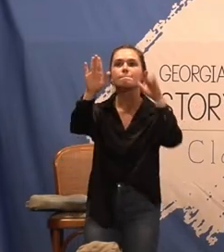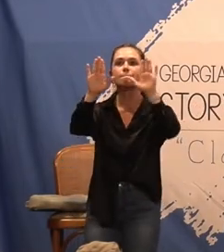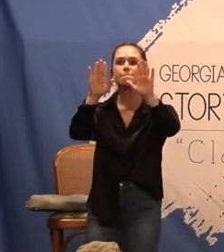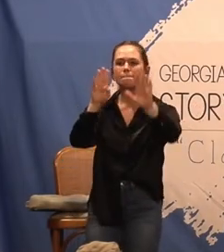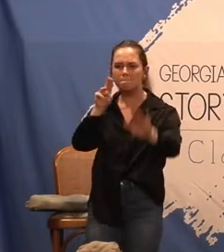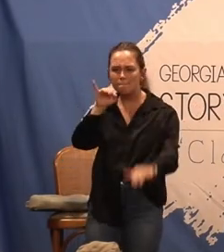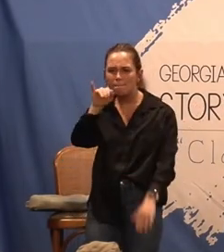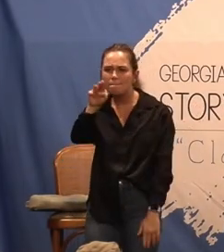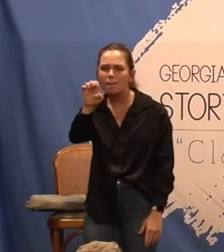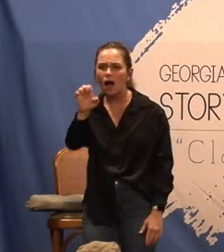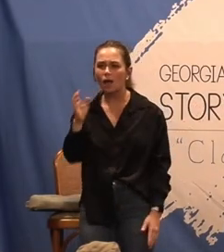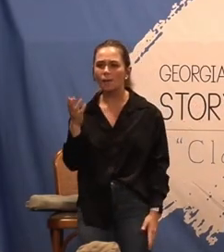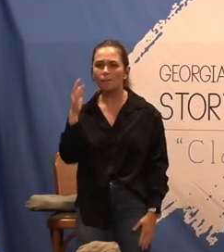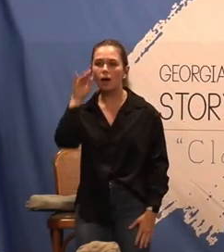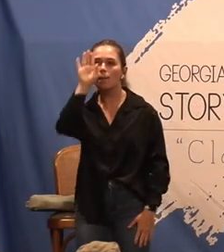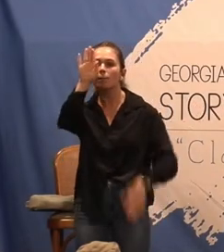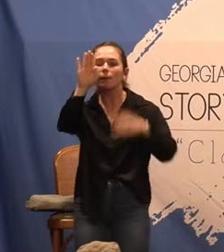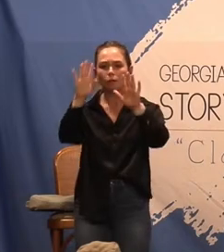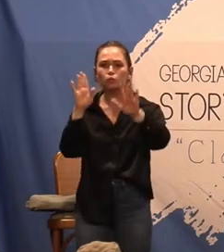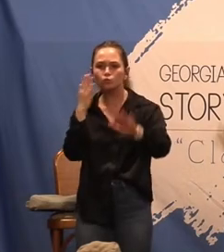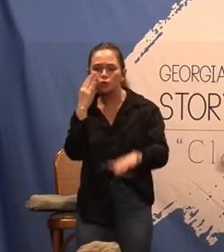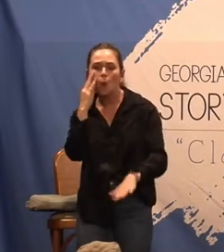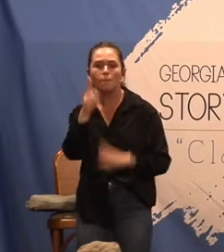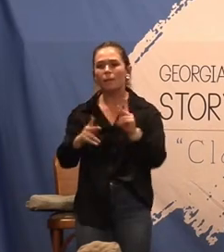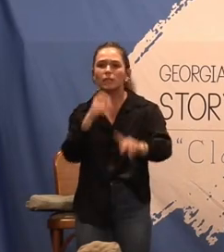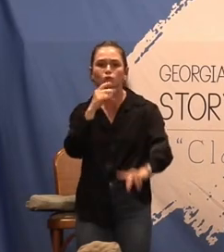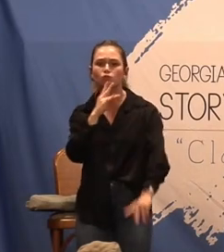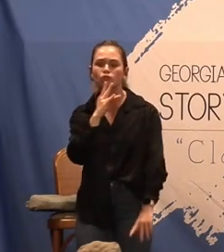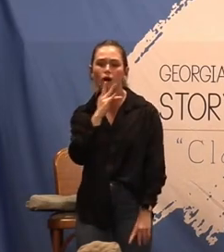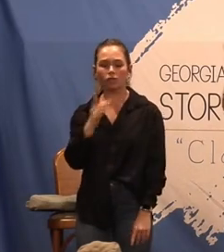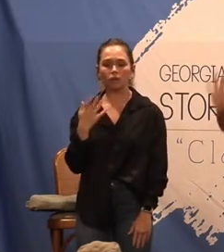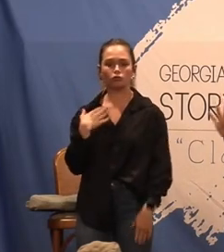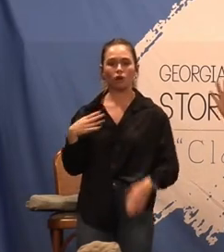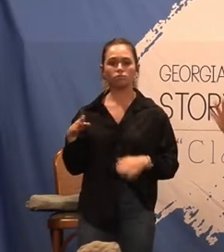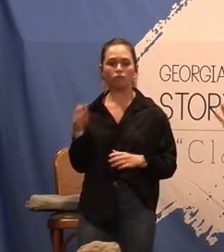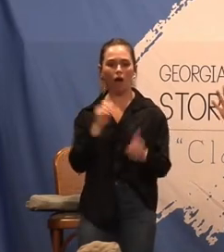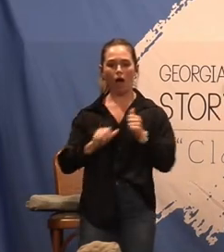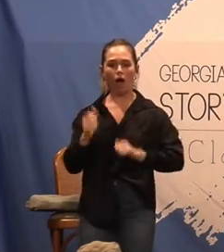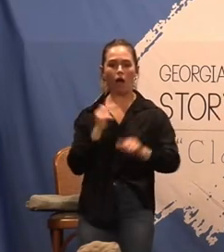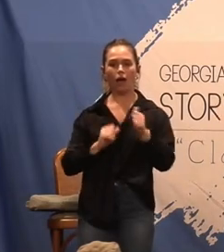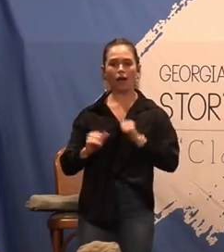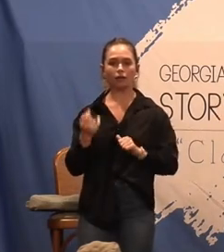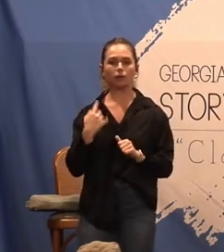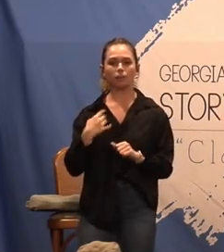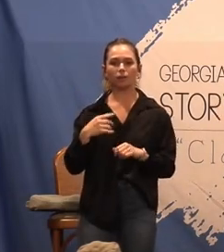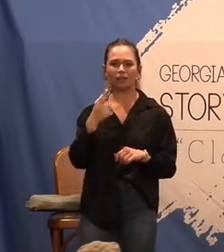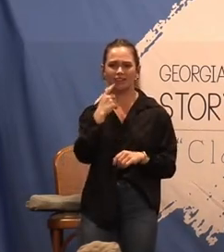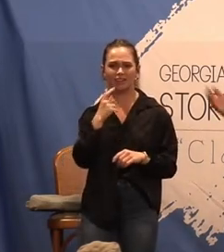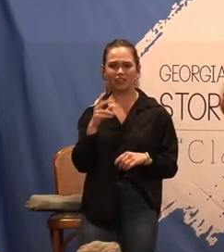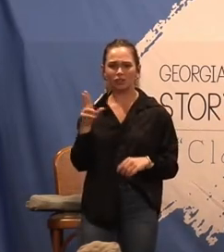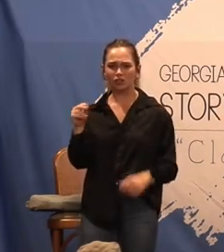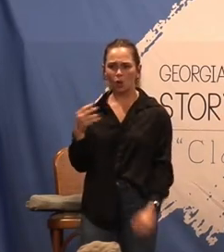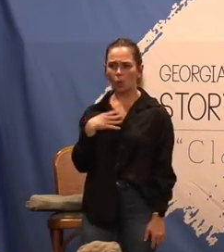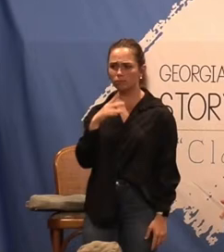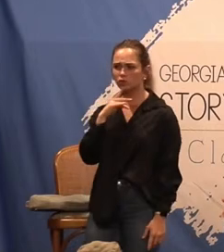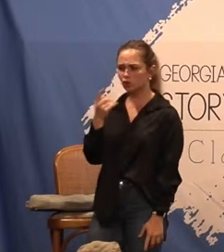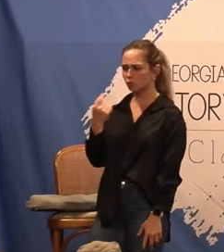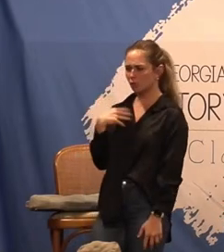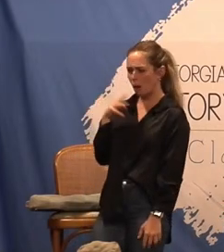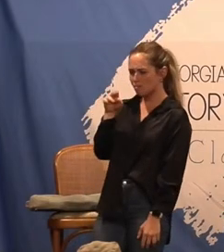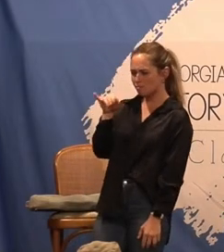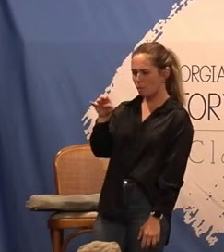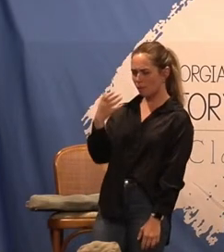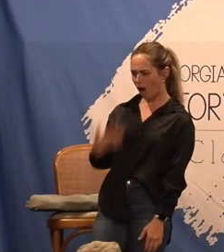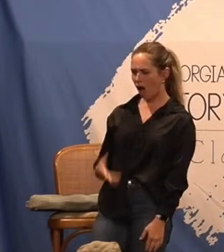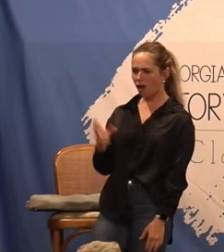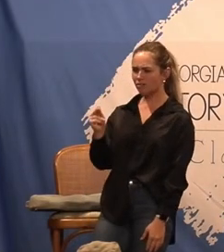A what? I say, a mime, one of those people that can talk and are like in a glass. I'm like, no, I'm talking to you right now, I'm not a mime.